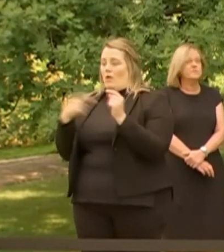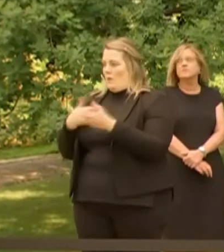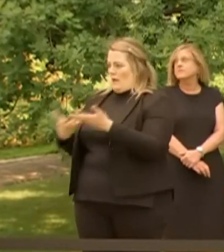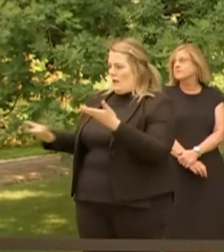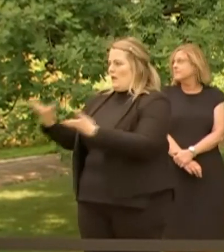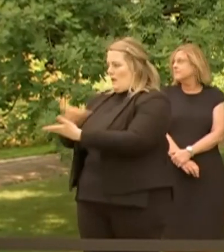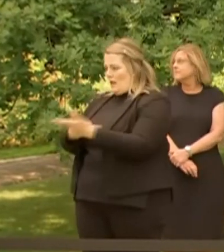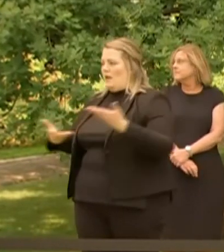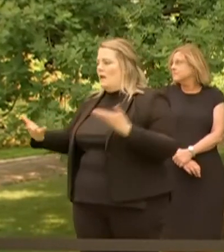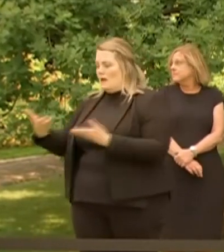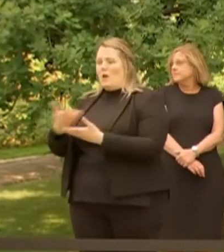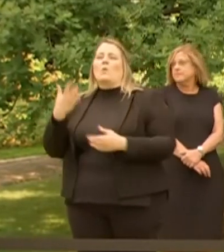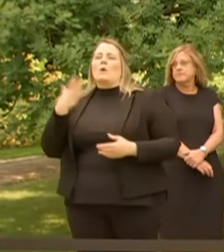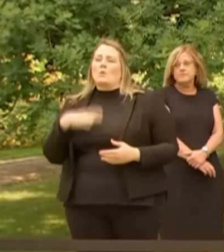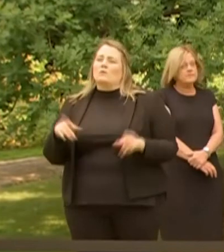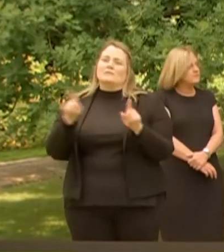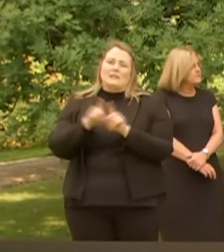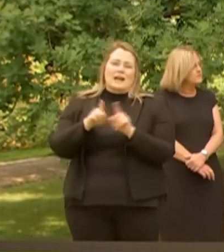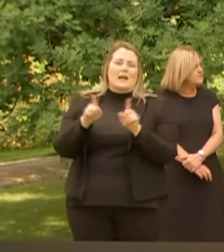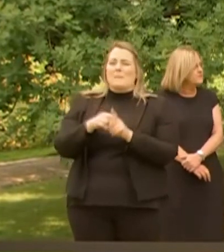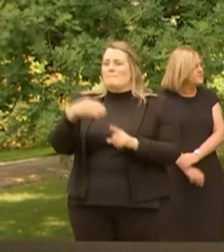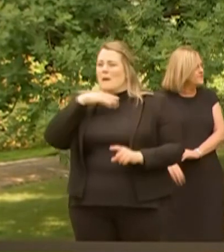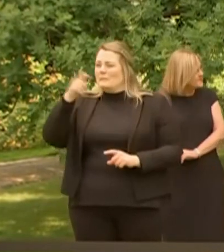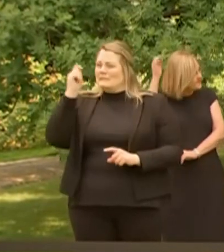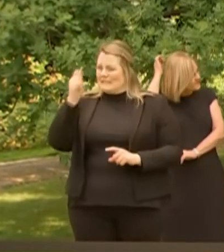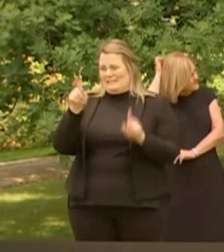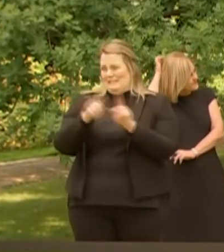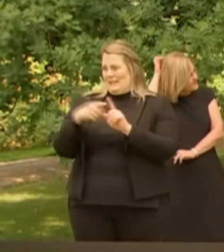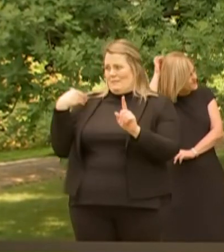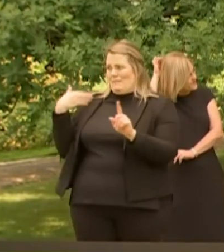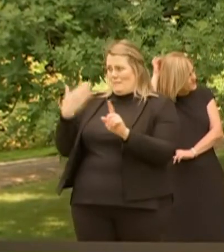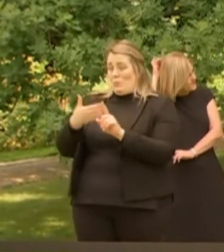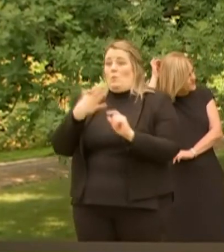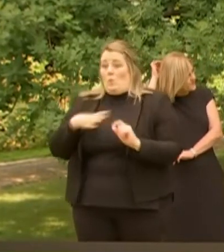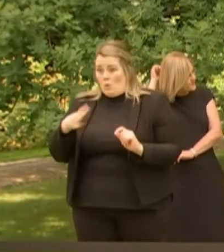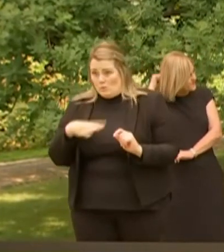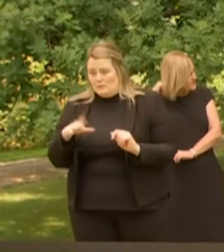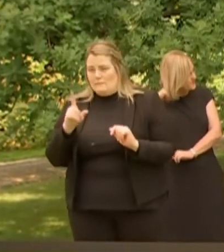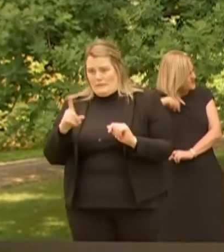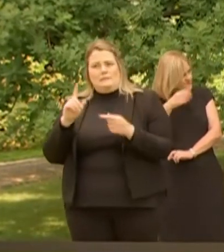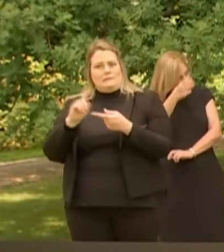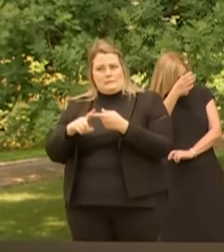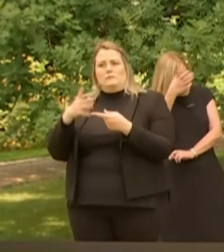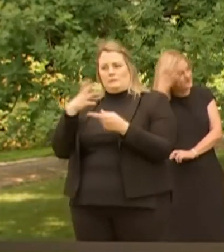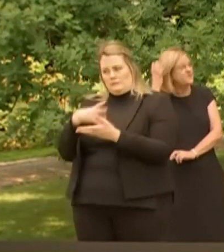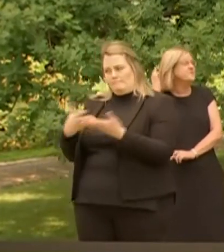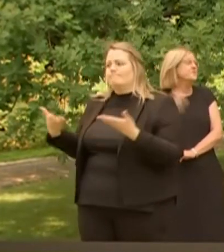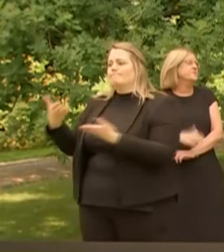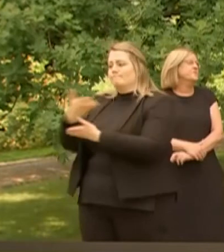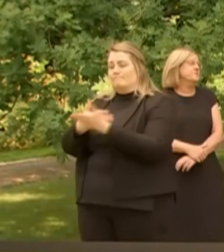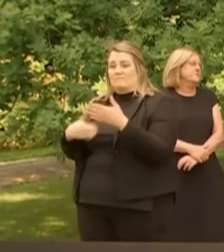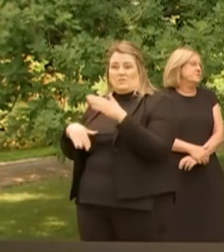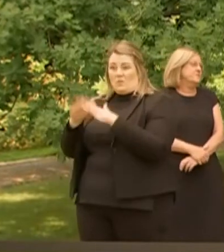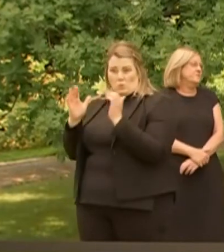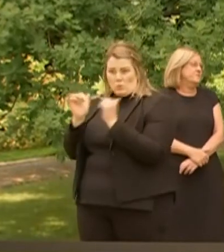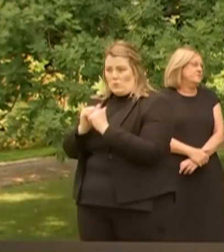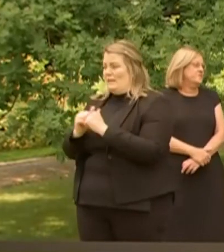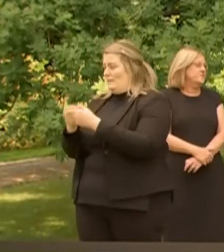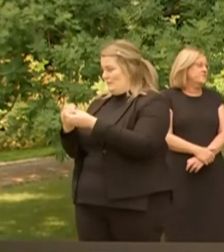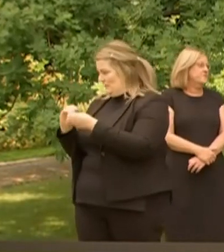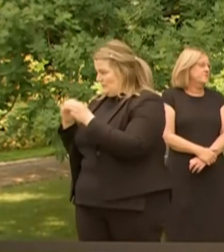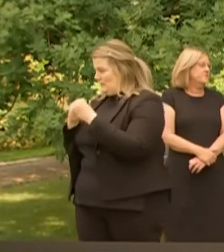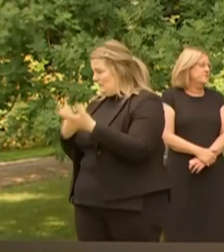want it to happen as close to normal timing, and we will have more to say soon. There was many hours over the weekend to try and settle this, and I can't